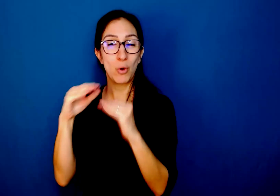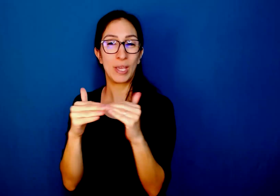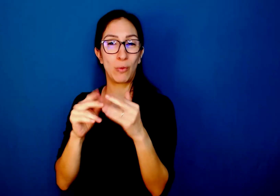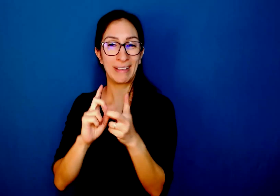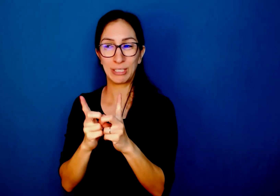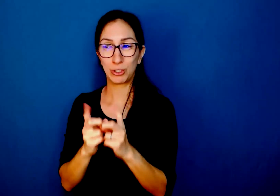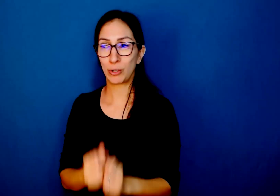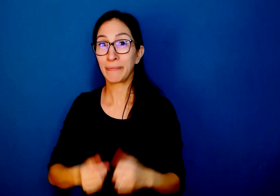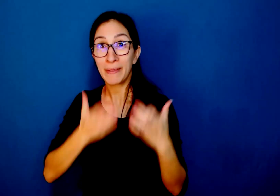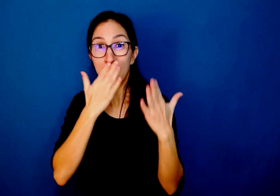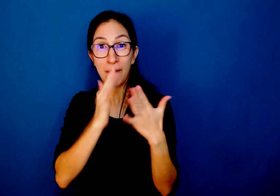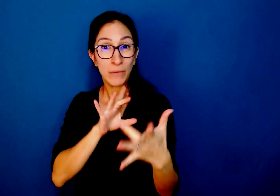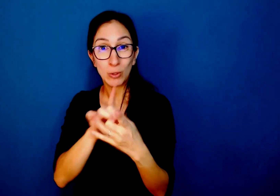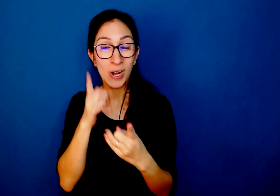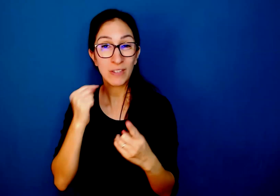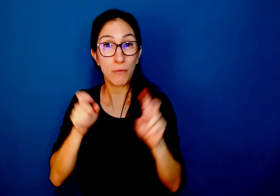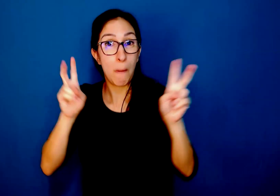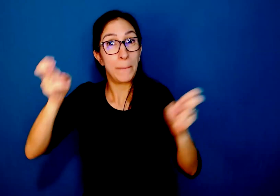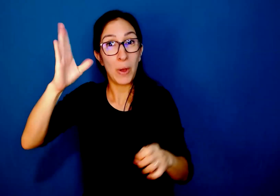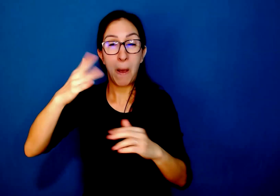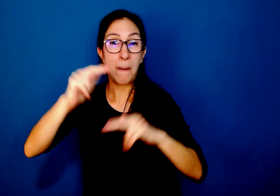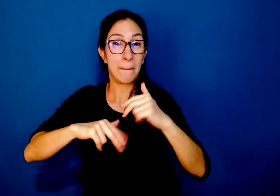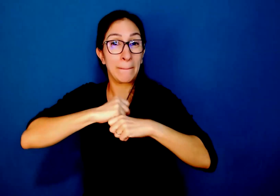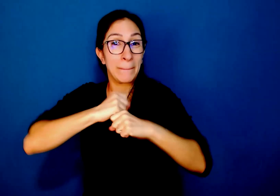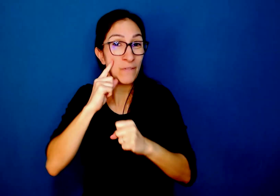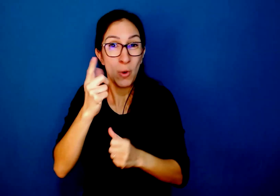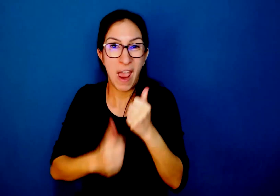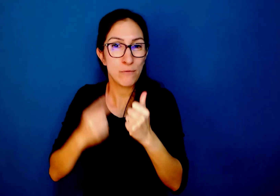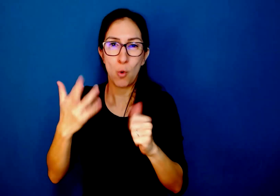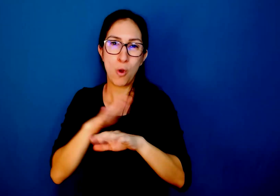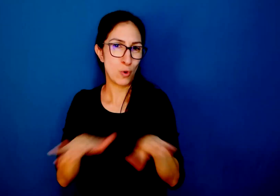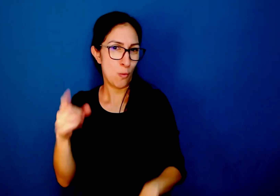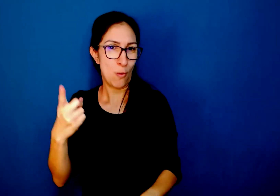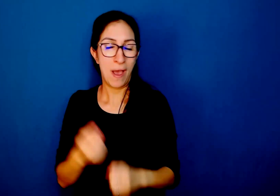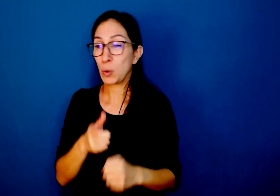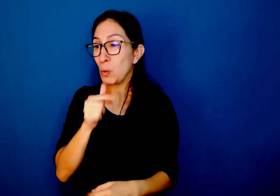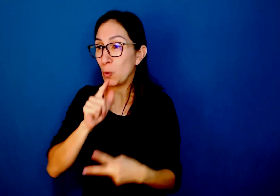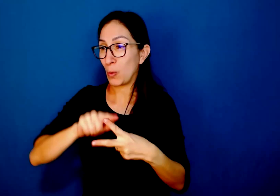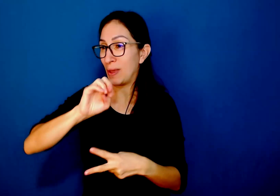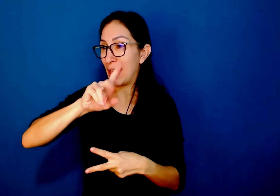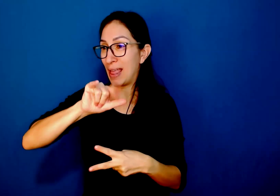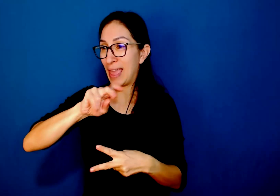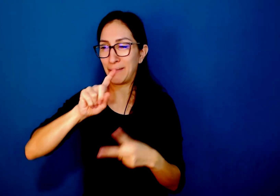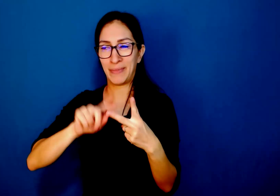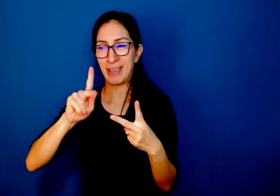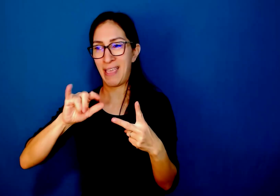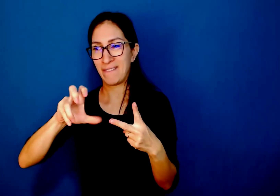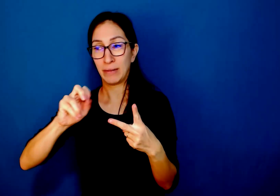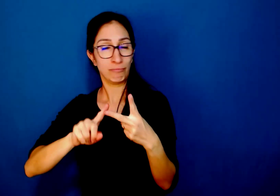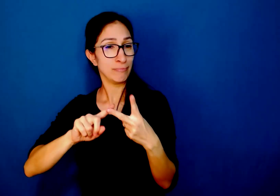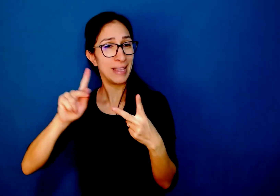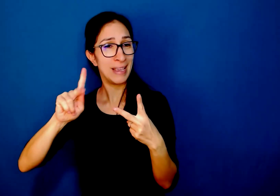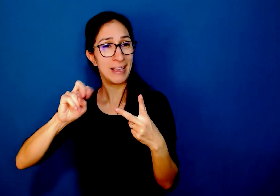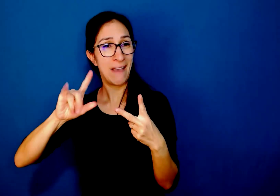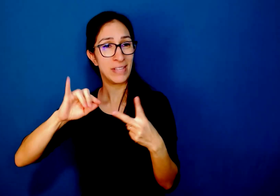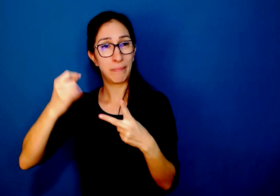Build for Everyone or Build for No One with Elaine Shannon and Kevin Andrews. Kevin is a certified web accessibility specialist